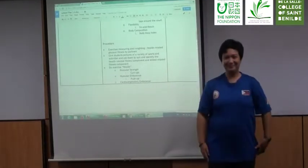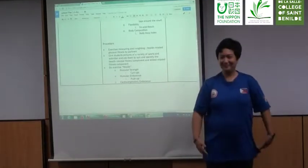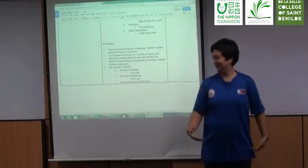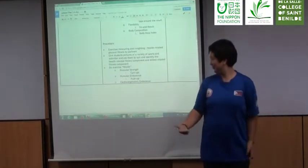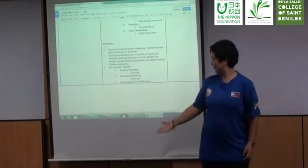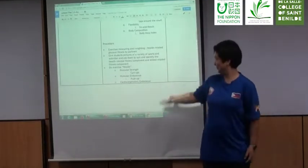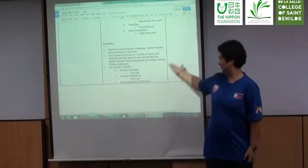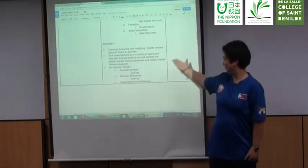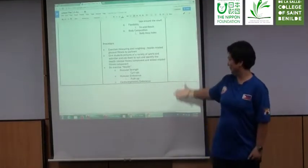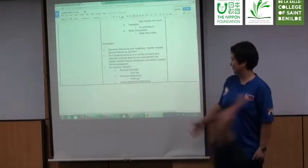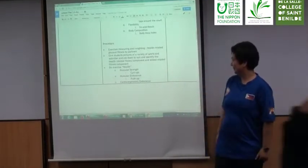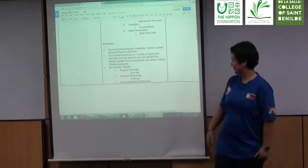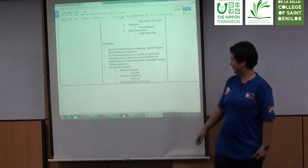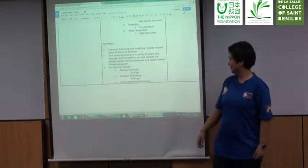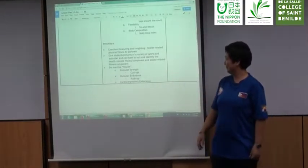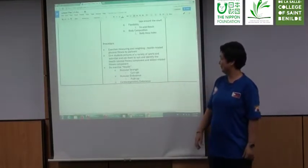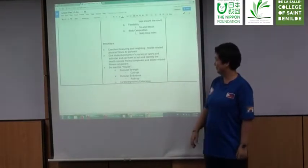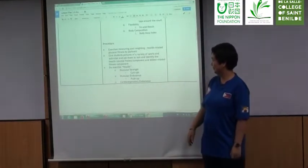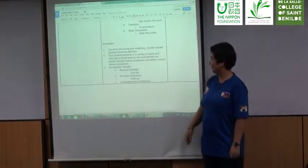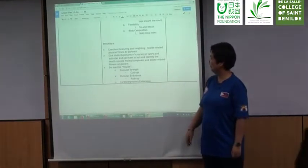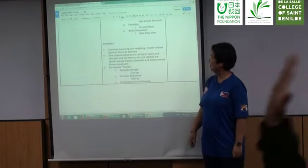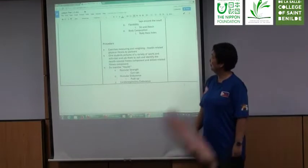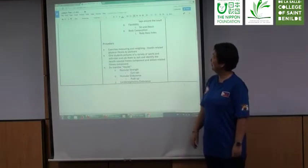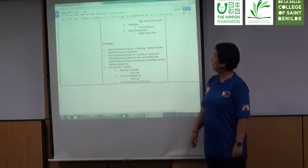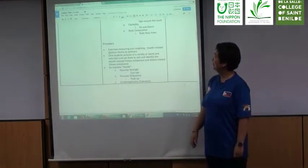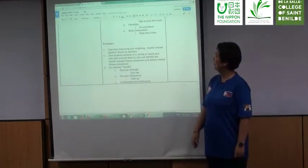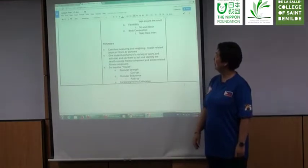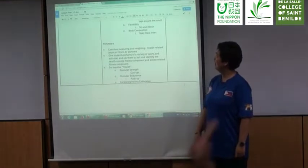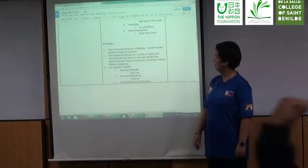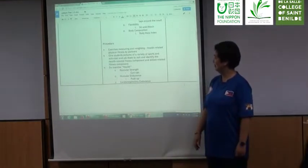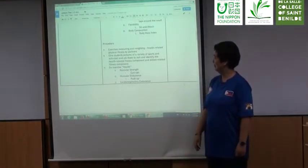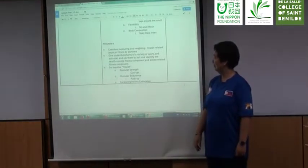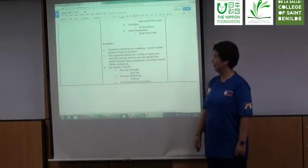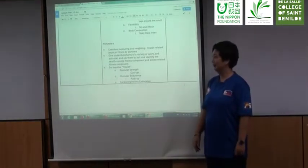A lot of exercising, a lot of...